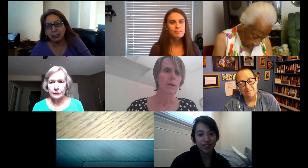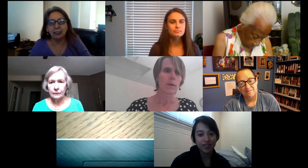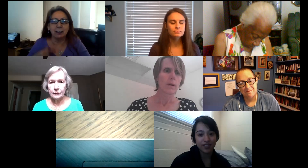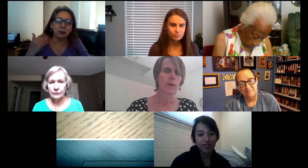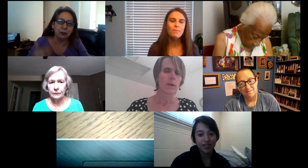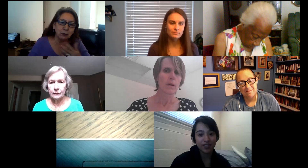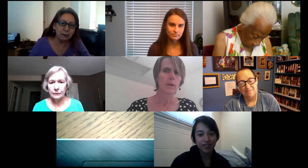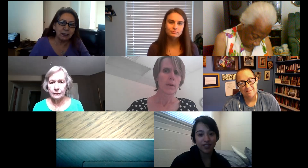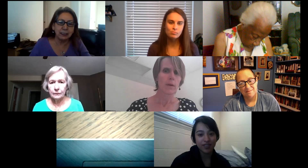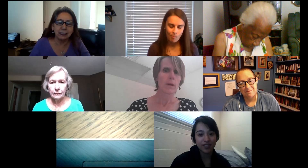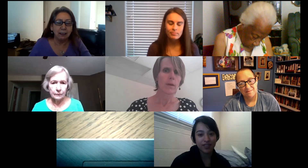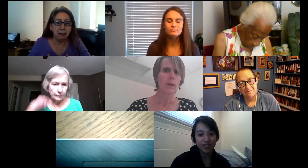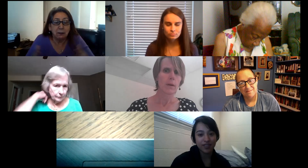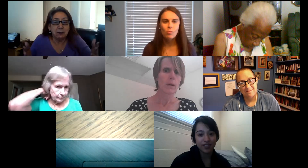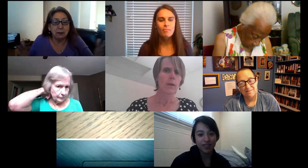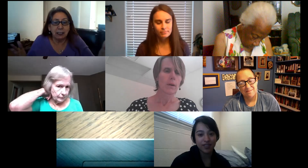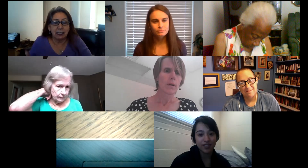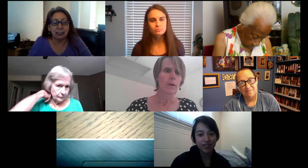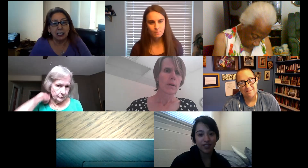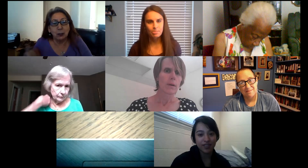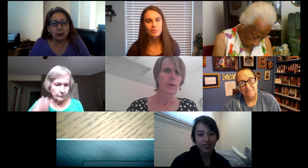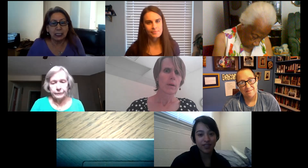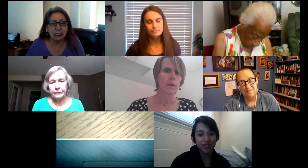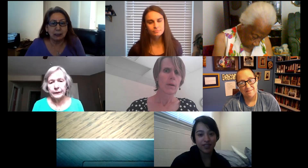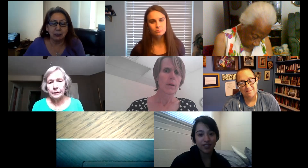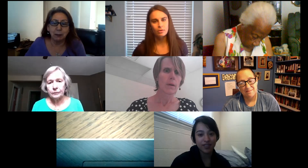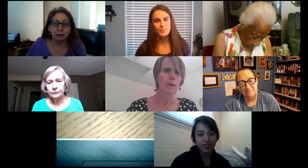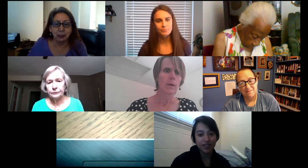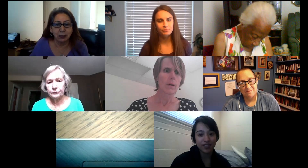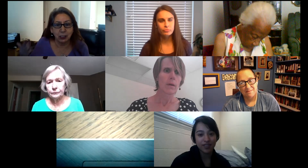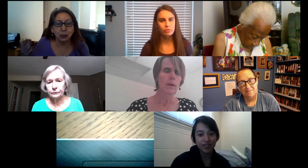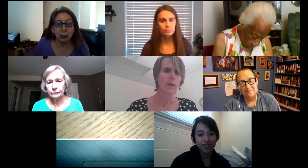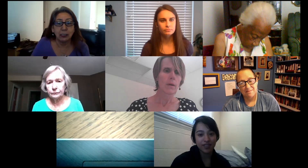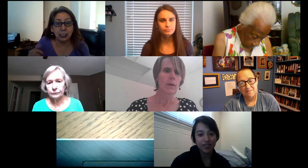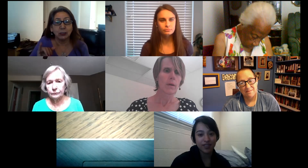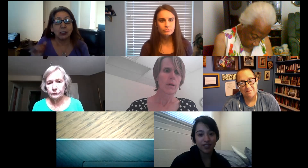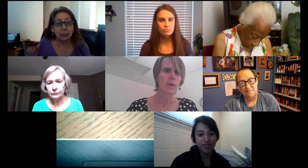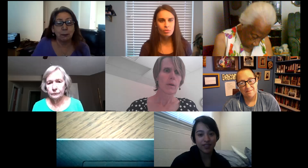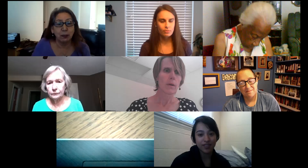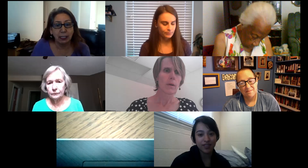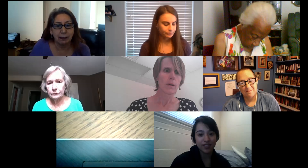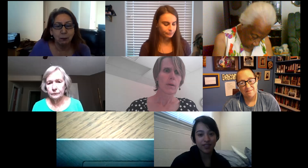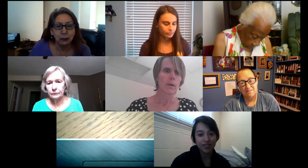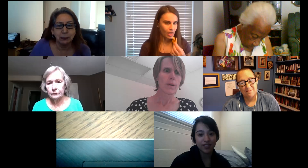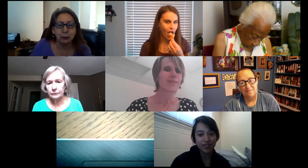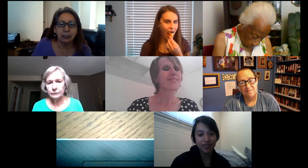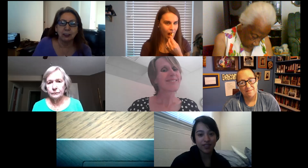it and then go through the grievance, and you don't know nothing. In those days, I mean, yesterday was her birthday. Rosie's birthday, she